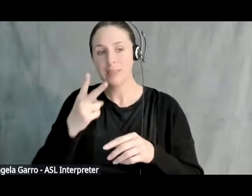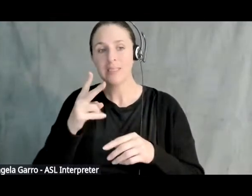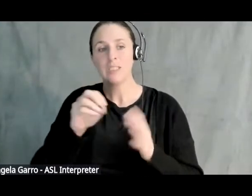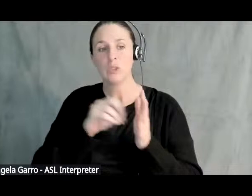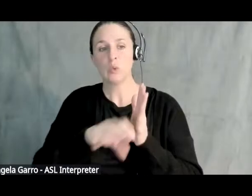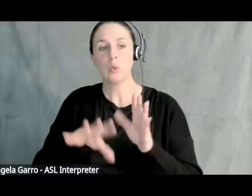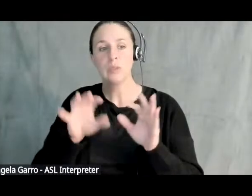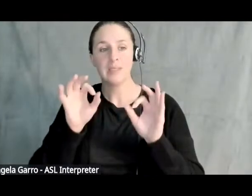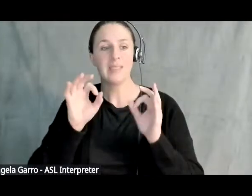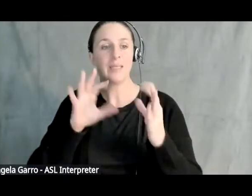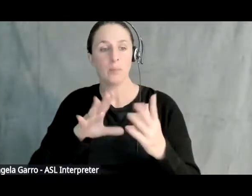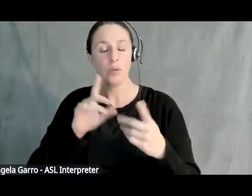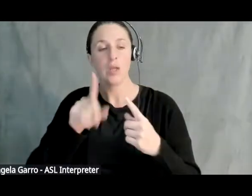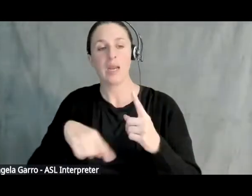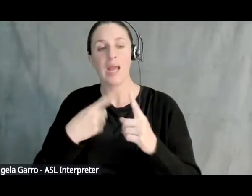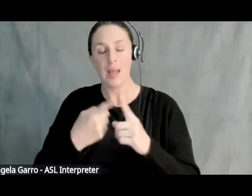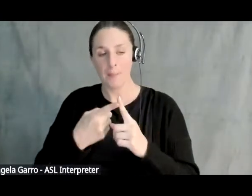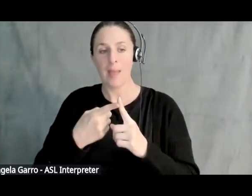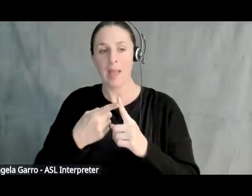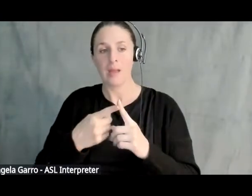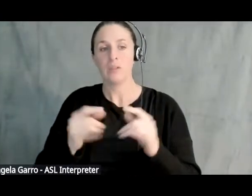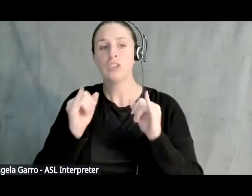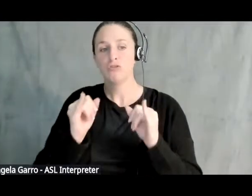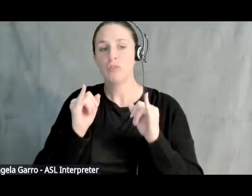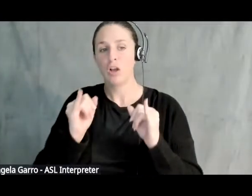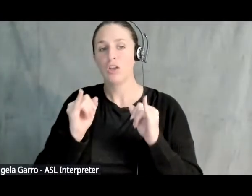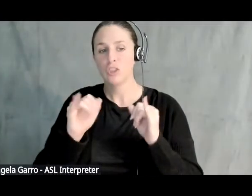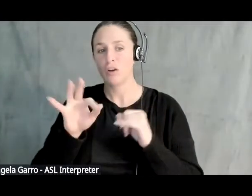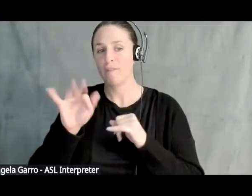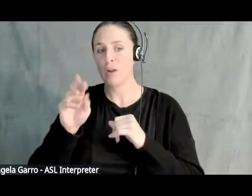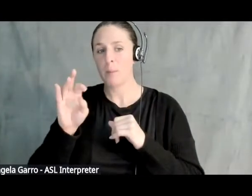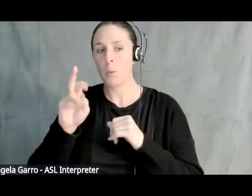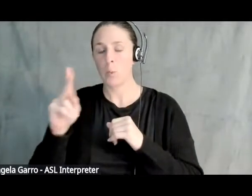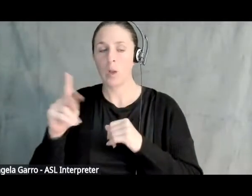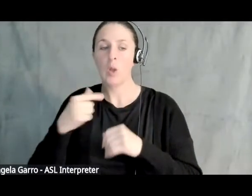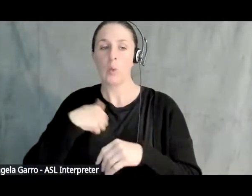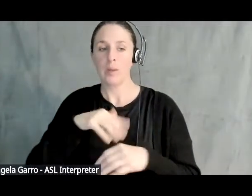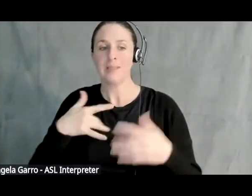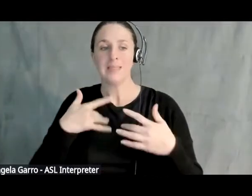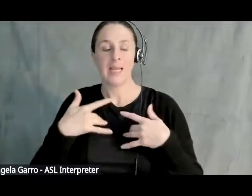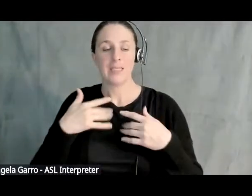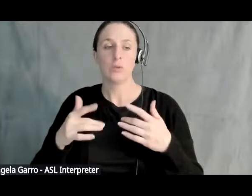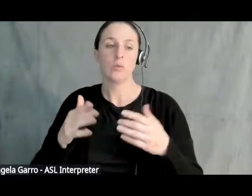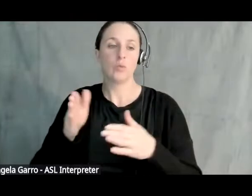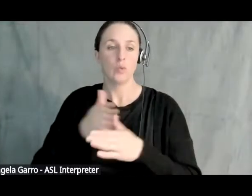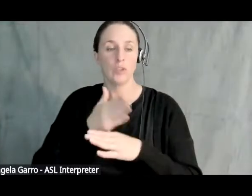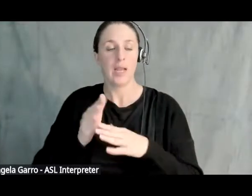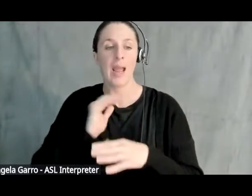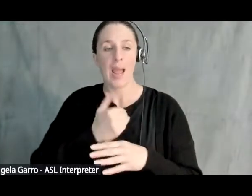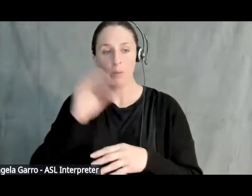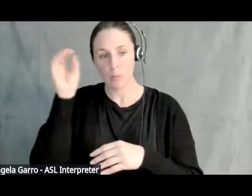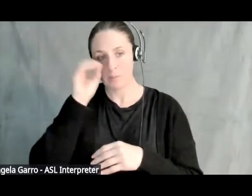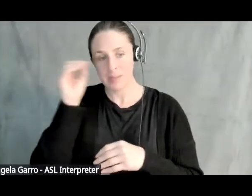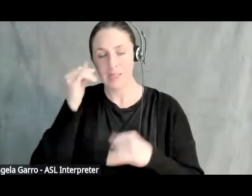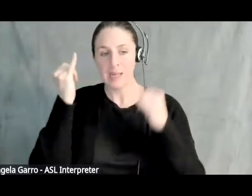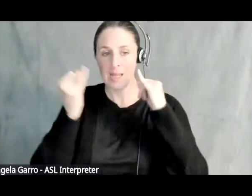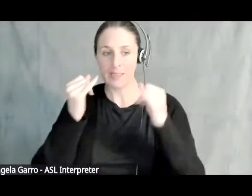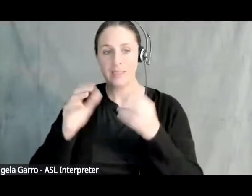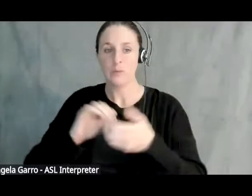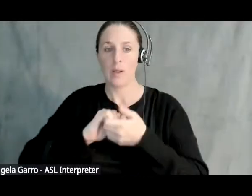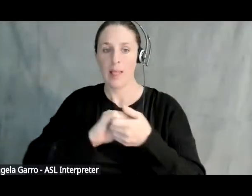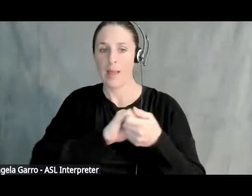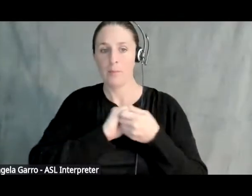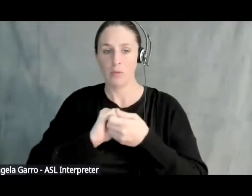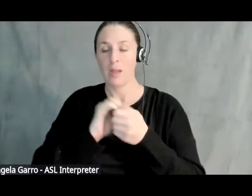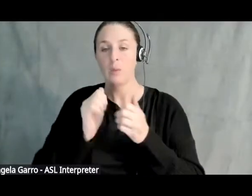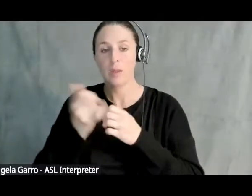the instructional framework. We're excited to share our opinions and ideas and collaborate with her.